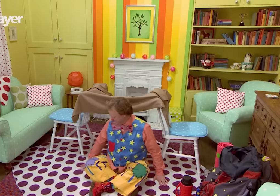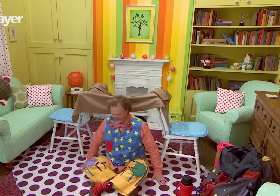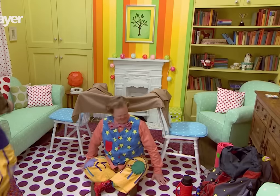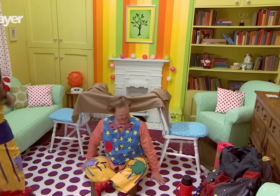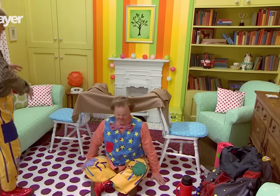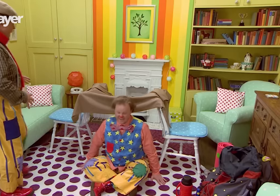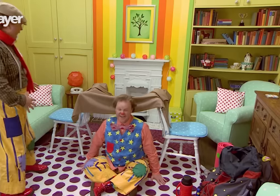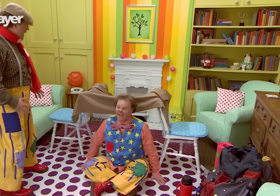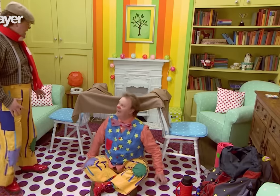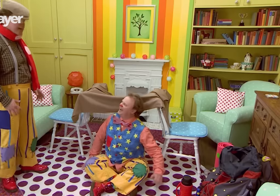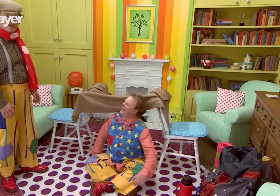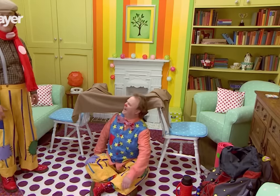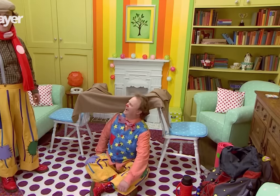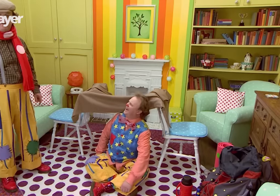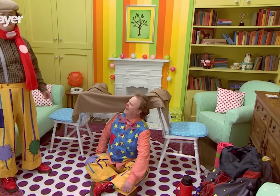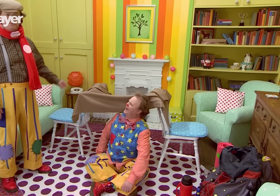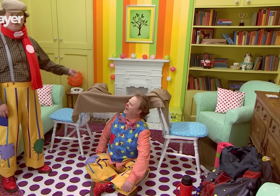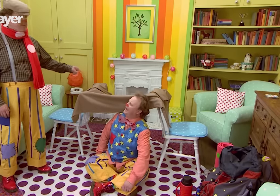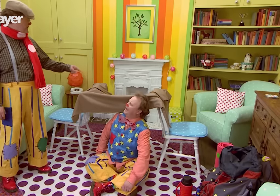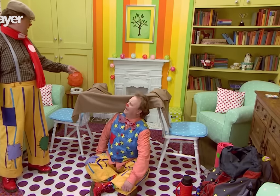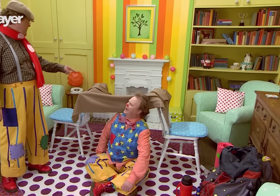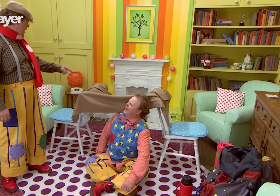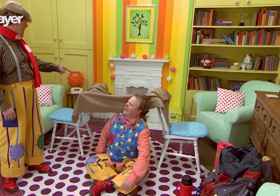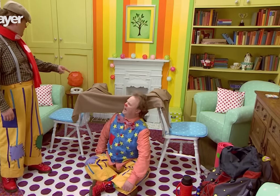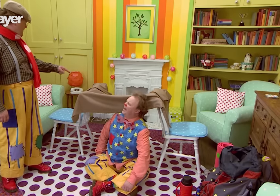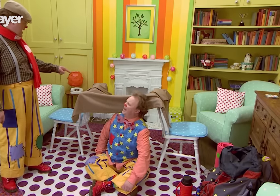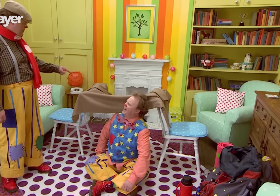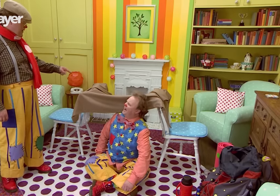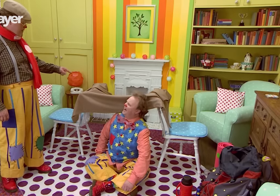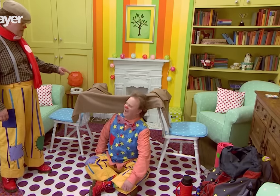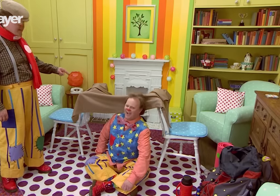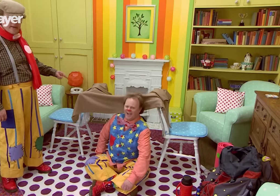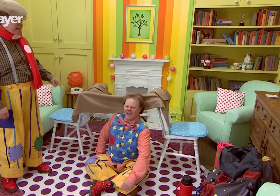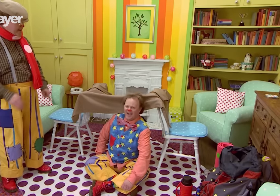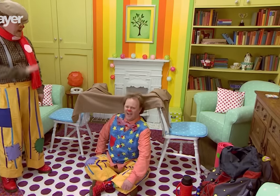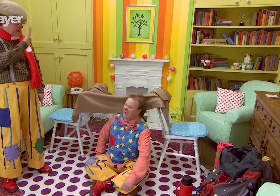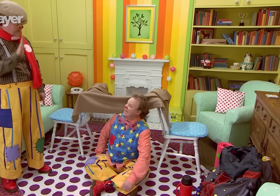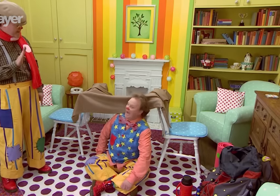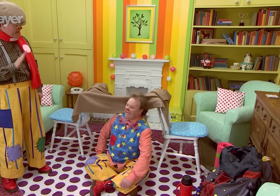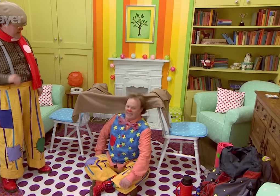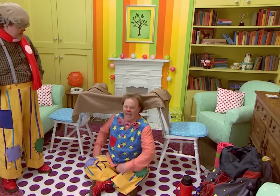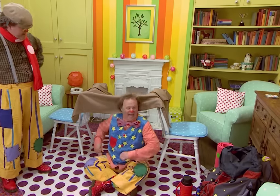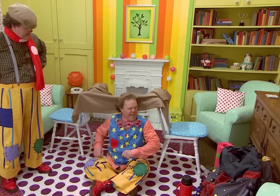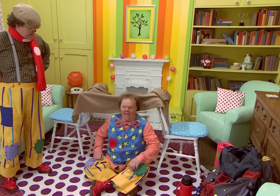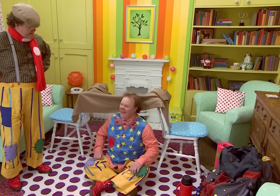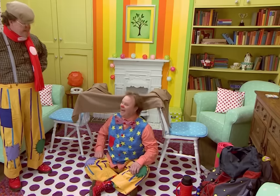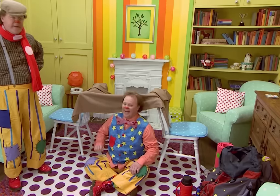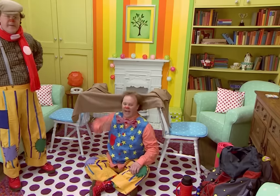that coat? Hey, I don't remember putting my coat there. What's going on? Hello, the boy. Hey,